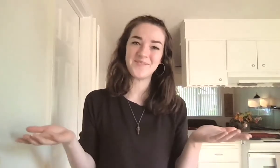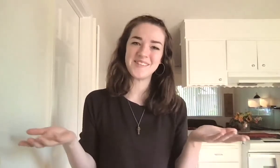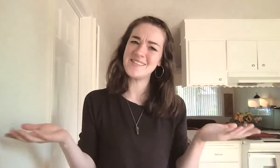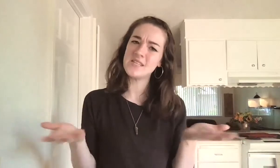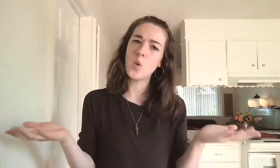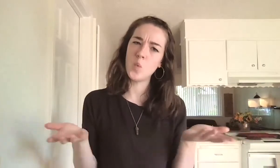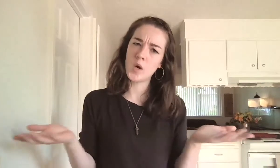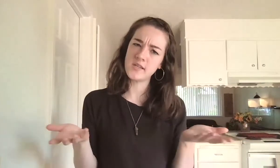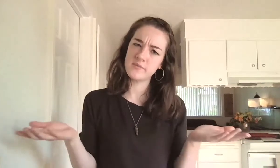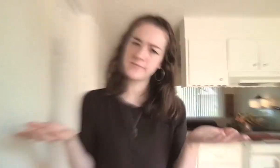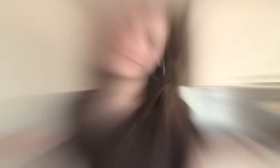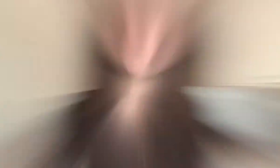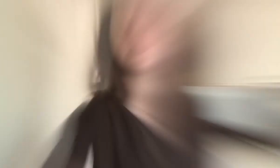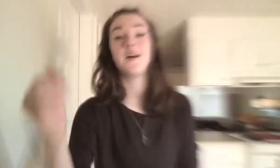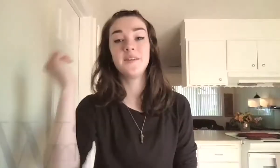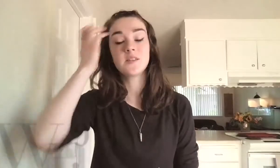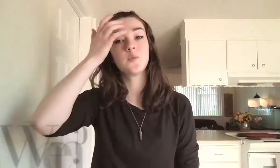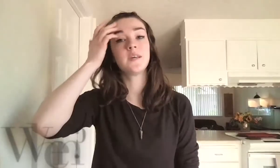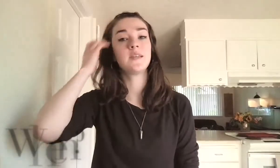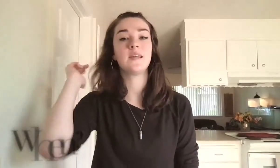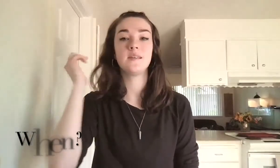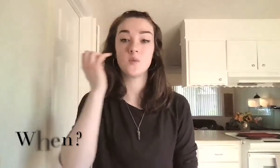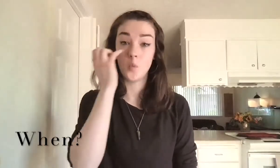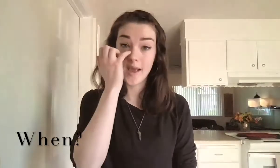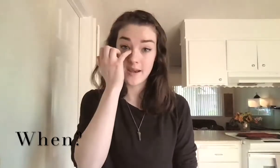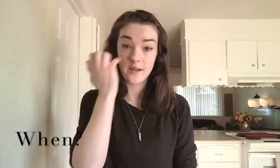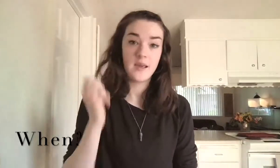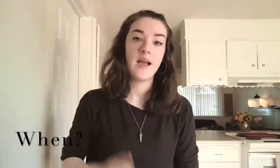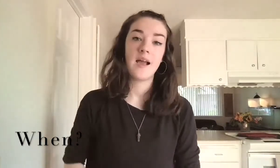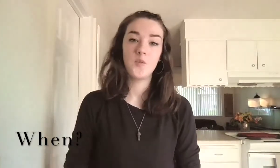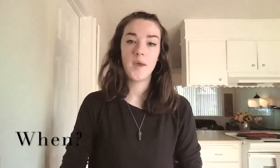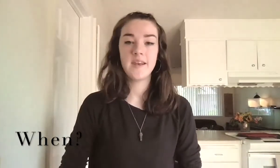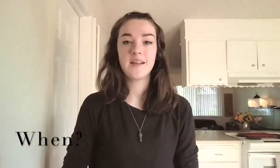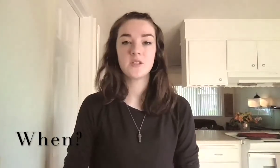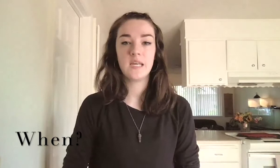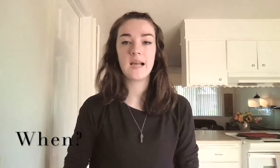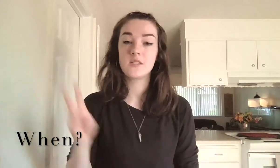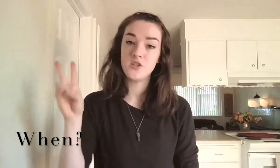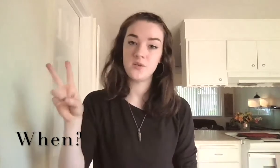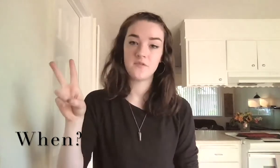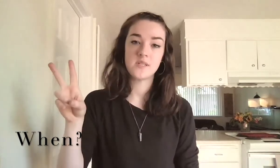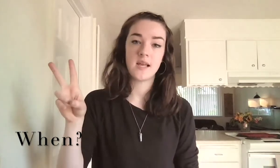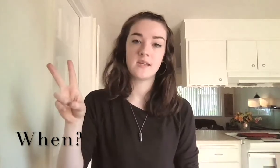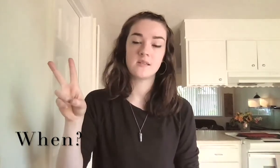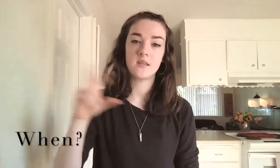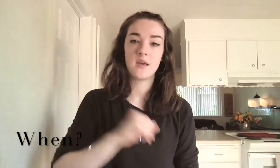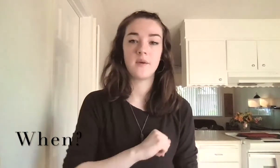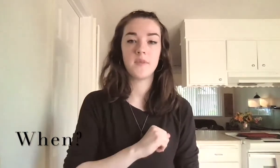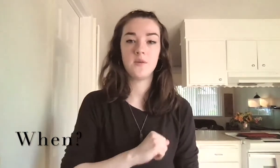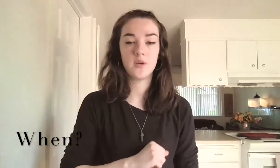is what. Now our next word is when, and when actually has two different signs that you can use it